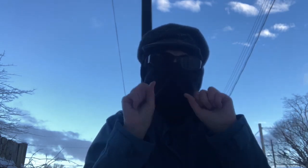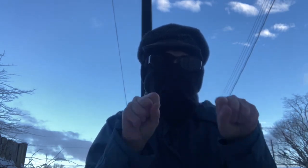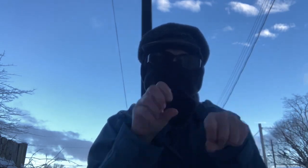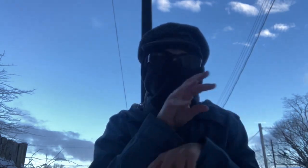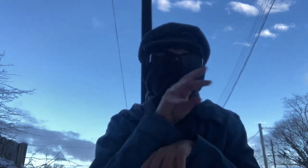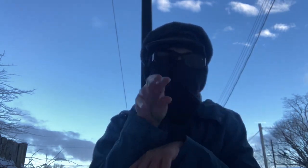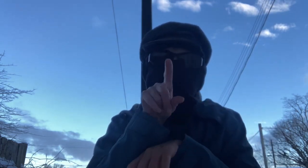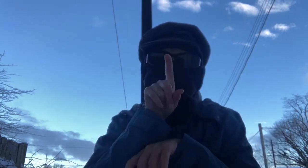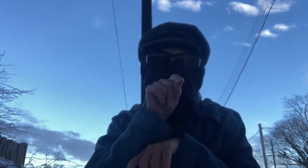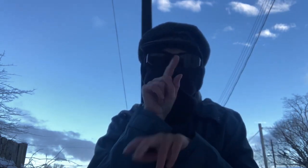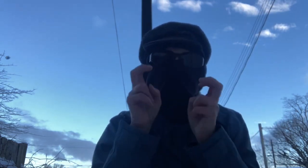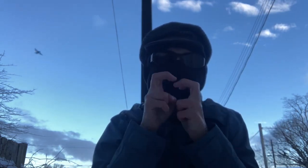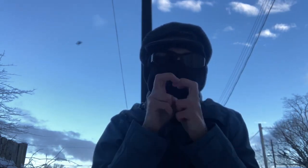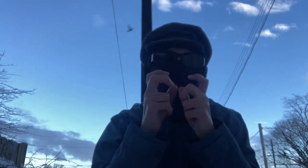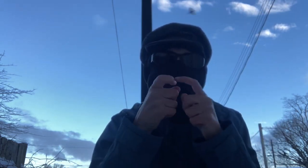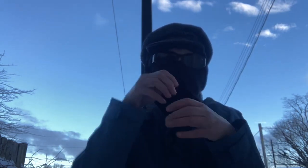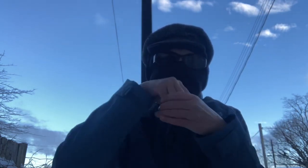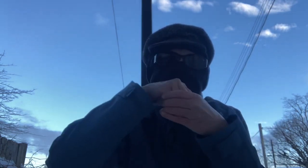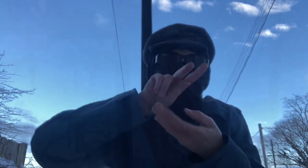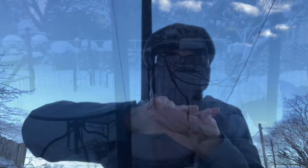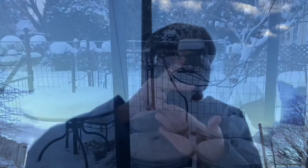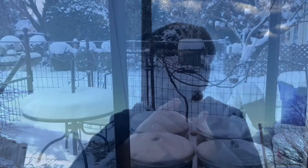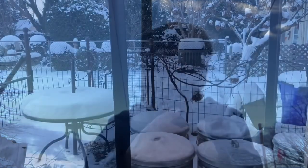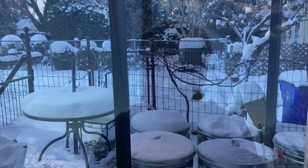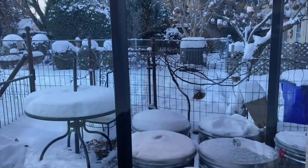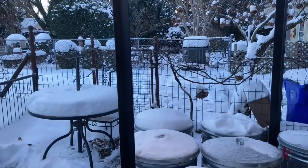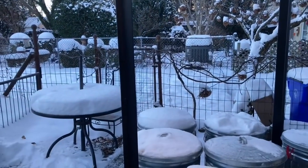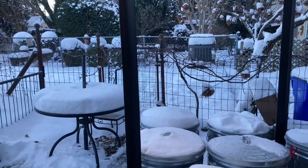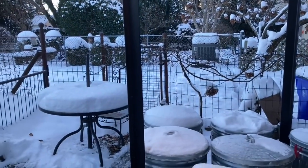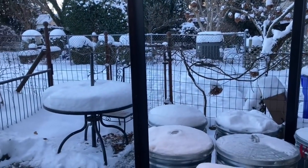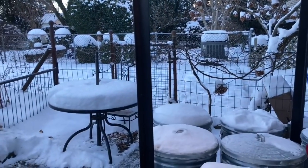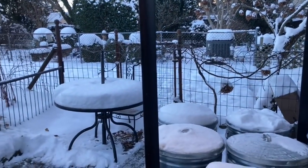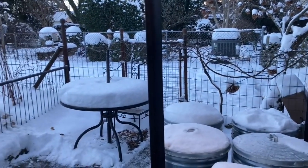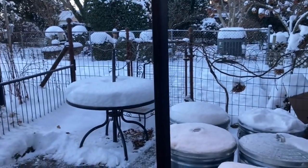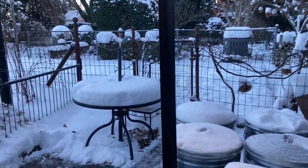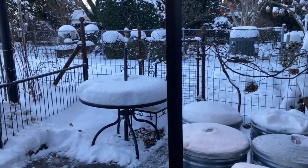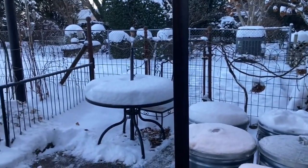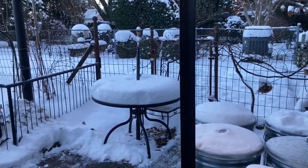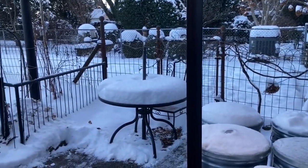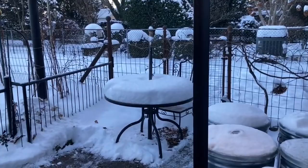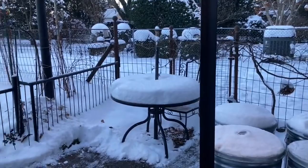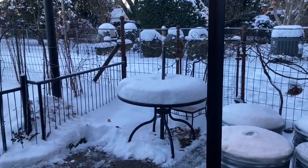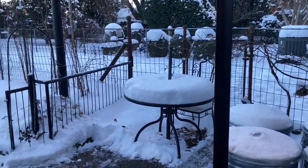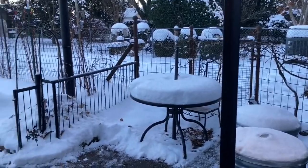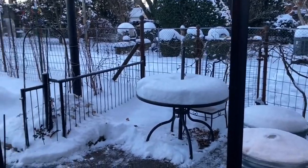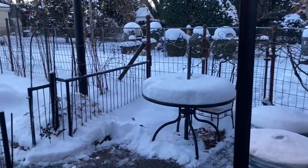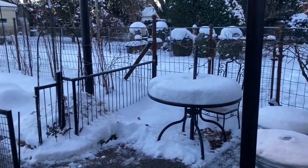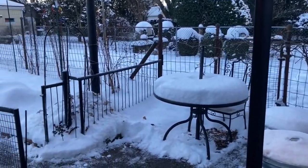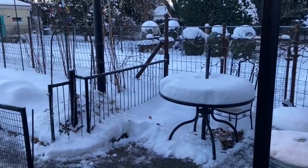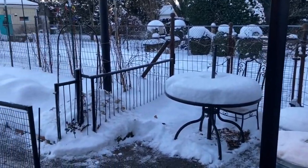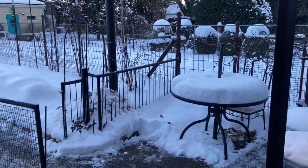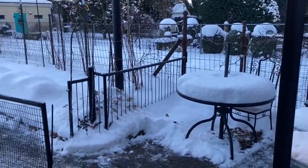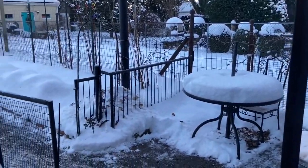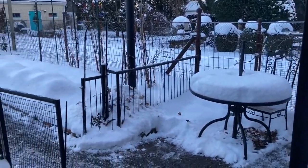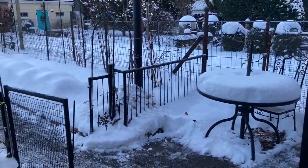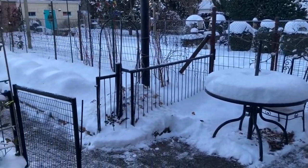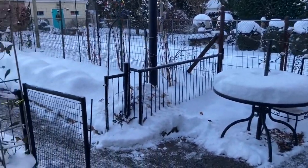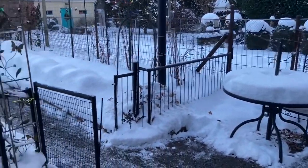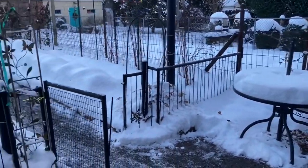And then we're going to hurry back inside so the birds and the squirrels can eat. I can always film them from inside the kitchen.